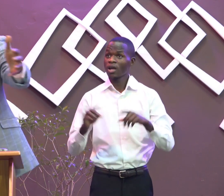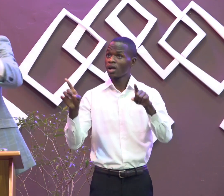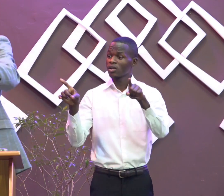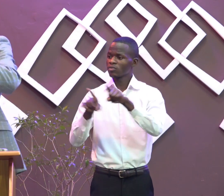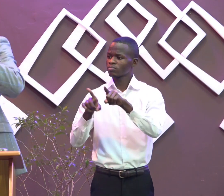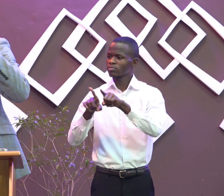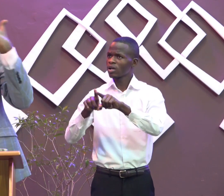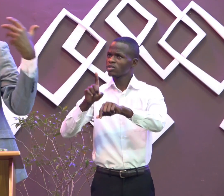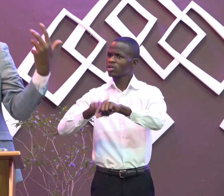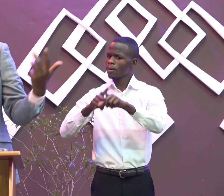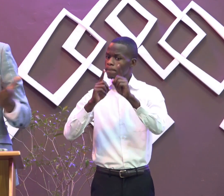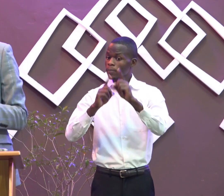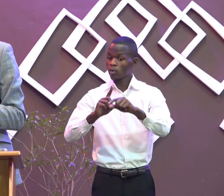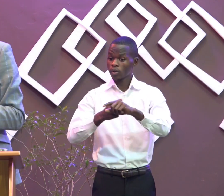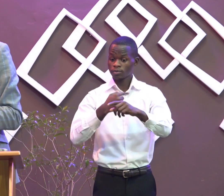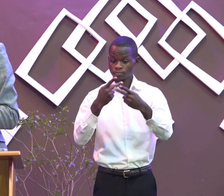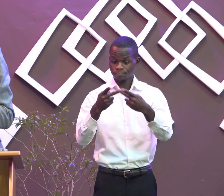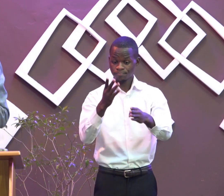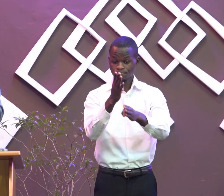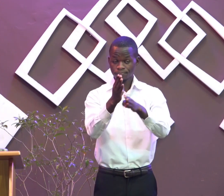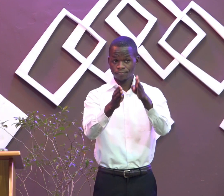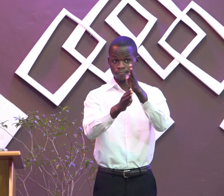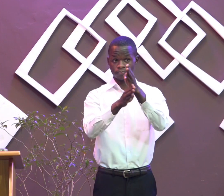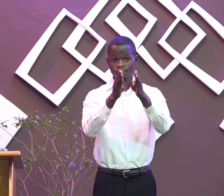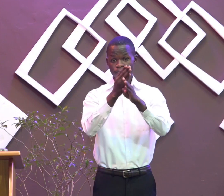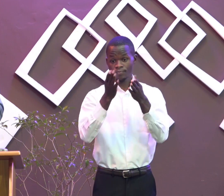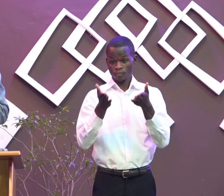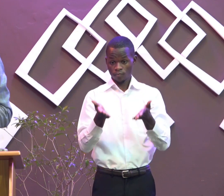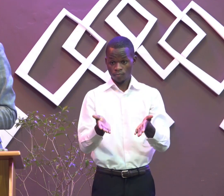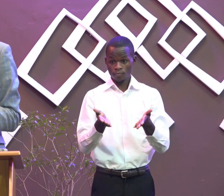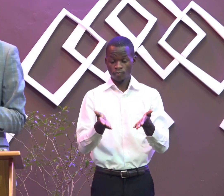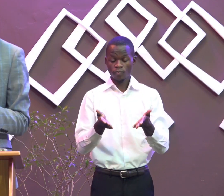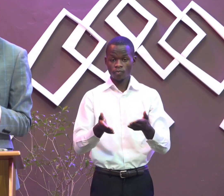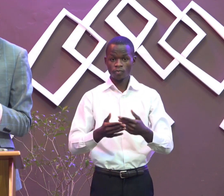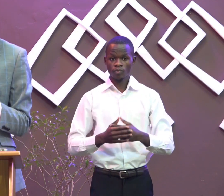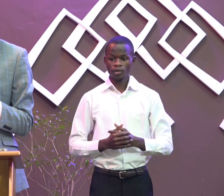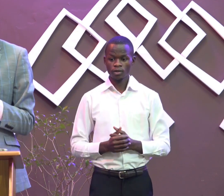kane tuzimba wano, katuke ndo kuzimba wano. There is a time when we built here.